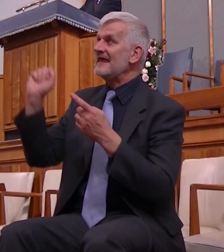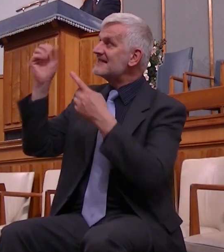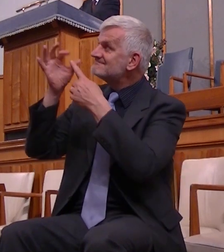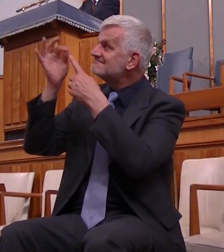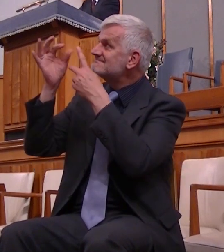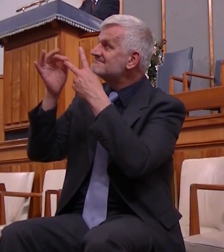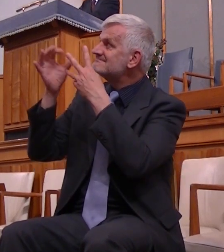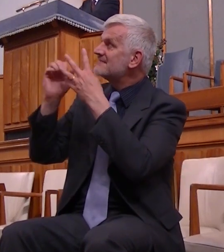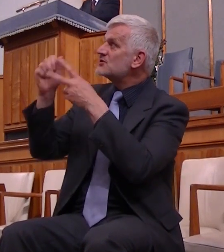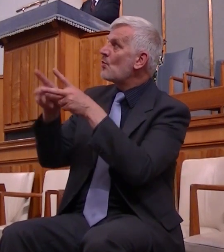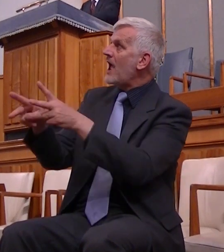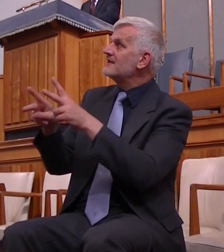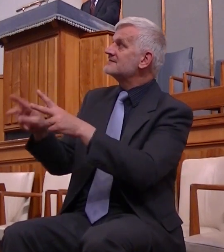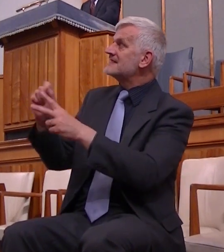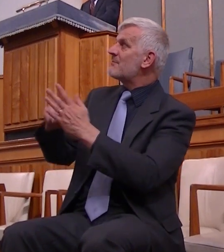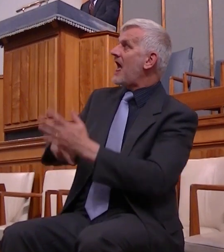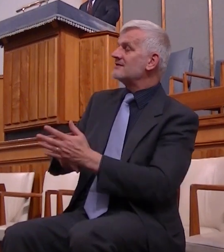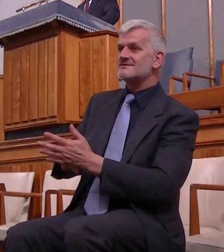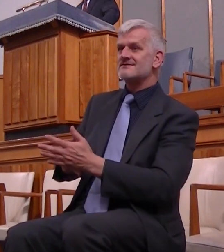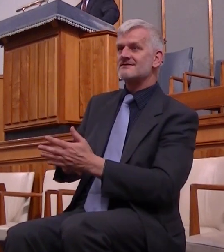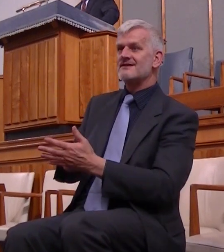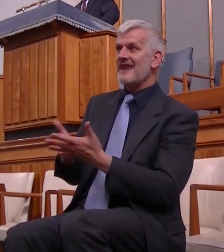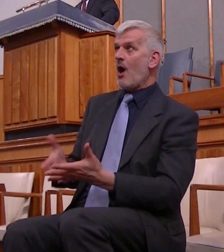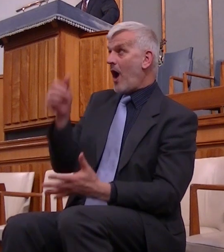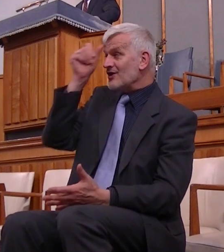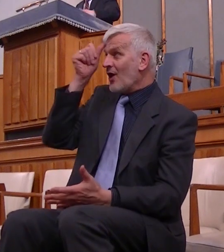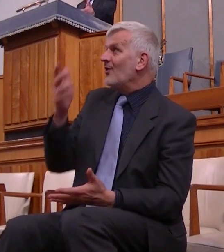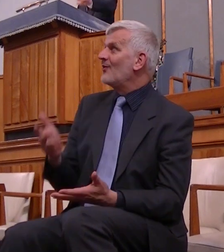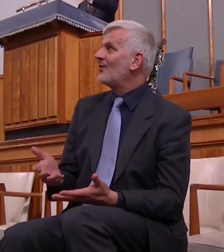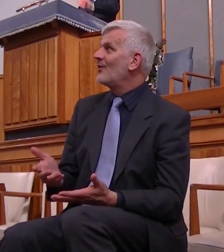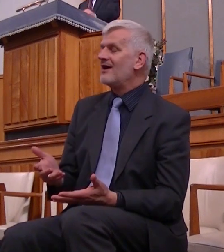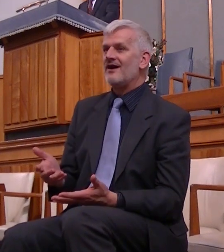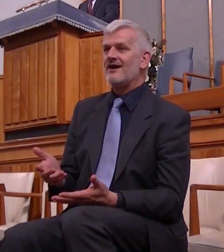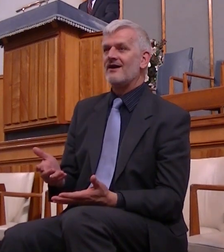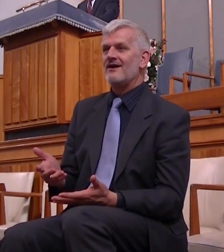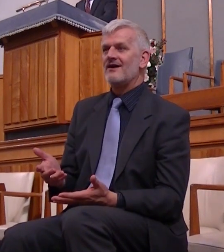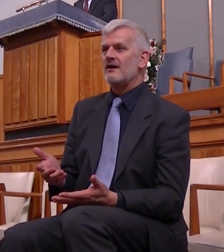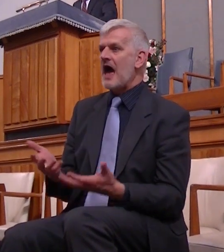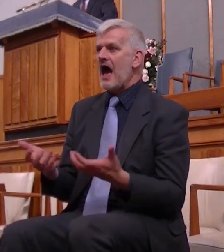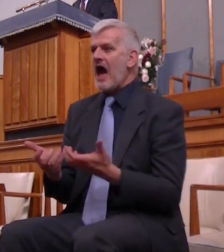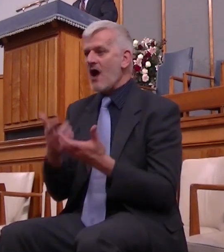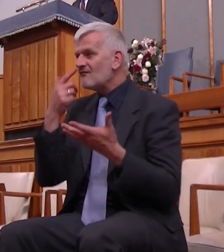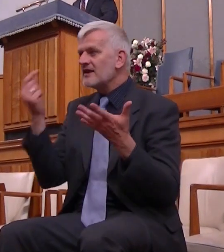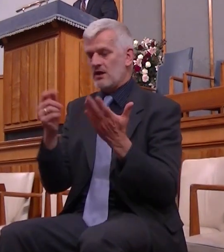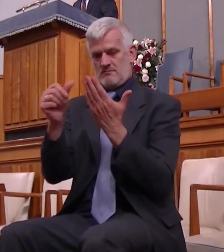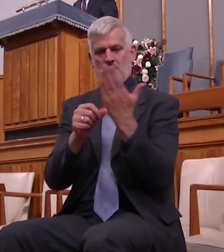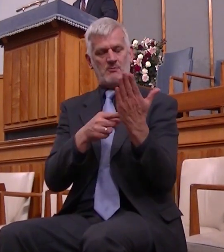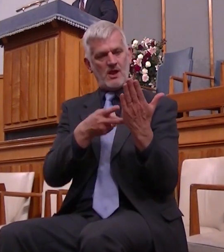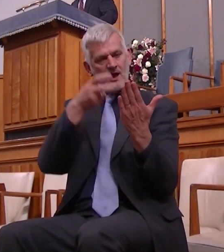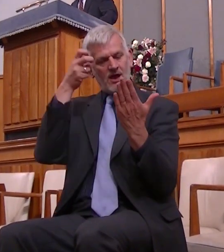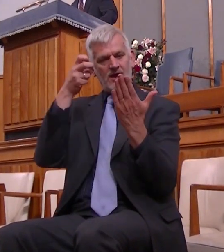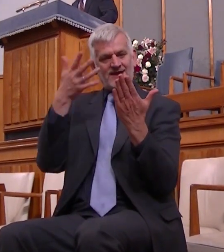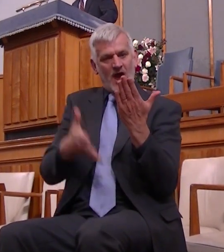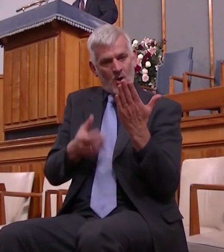His plans, He shares them with us, and His purposes in His Word. And we can understand it